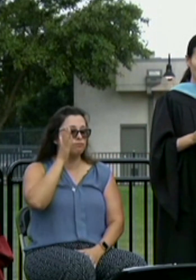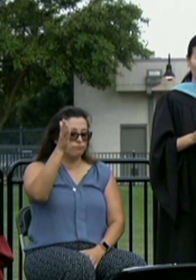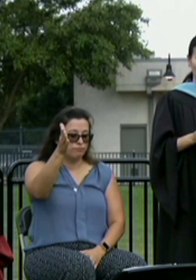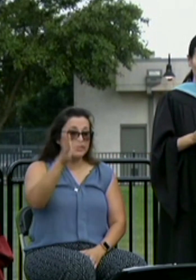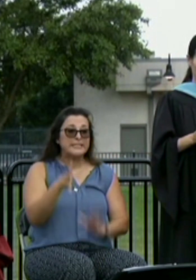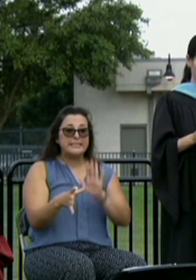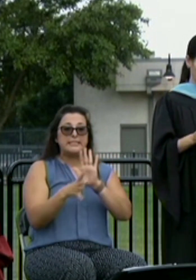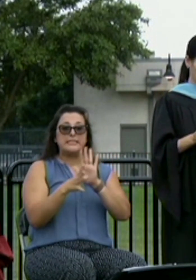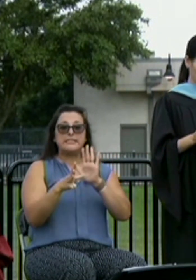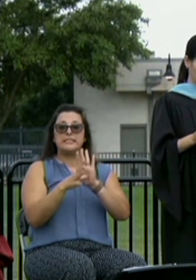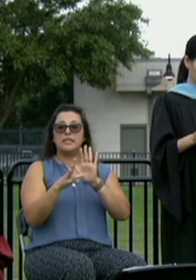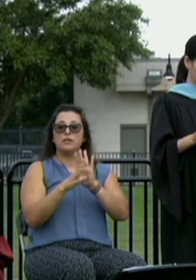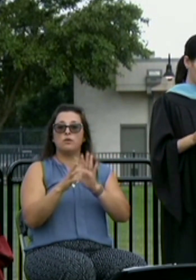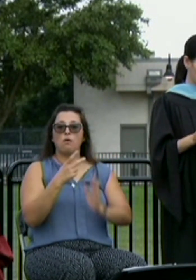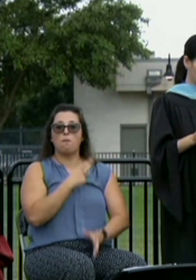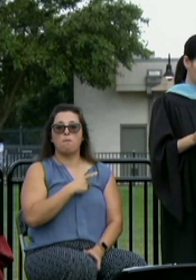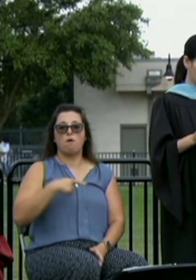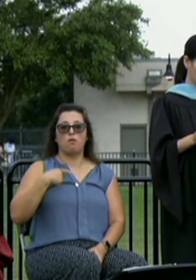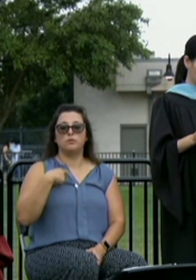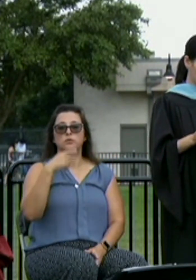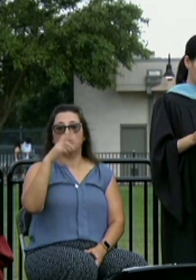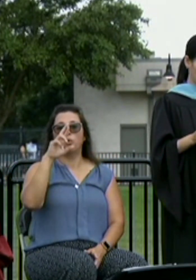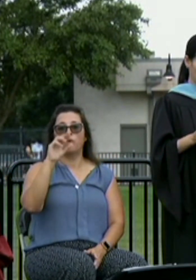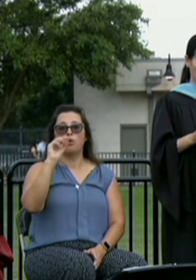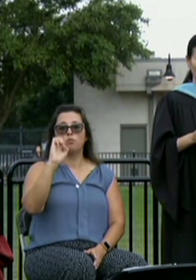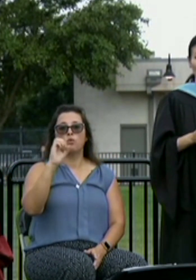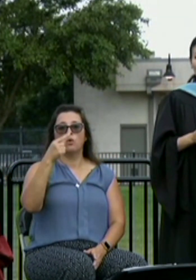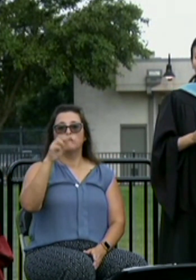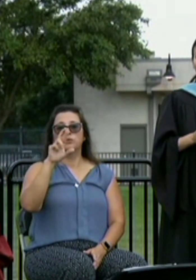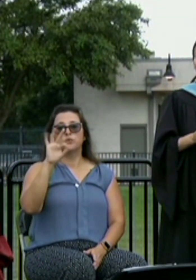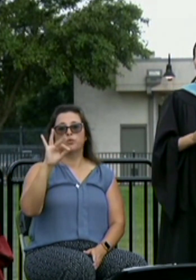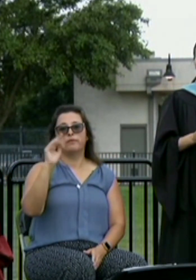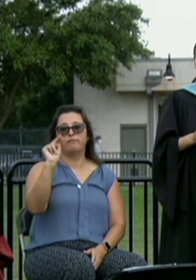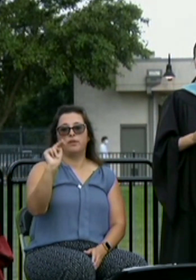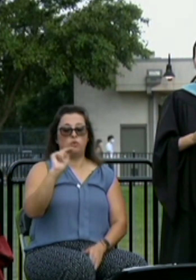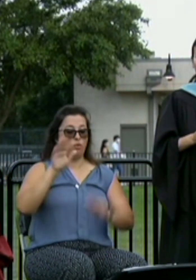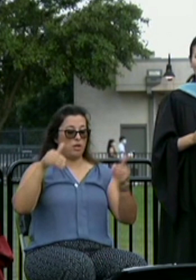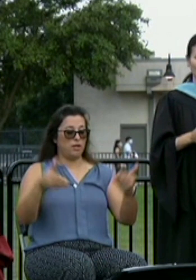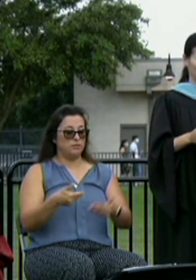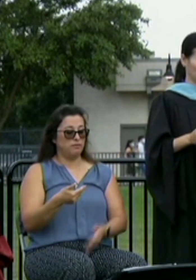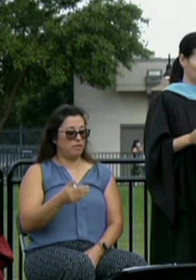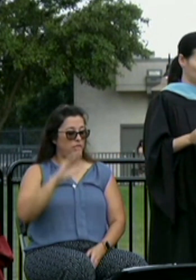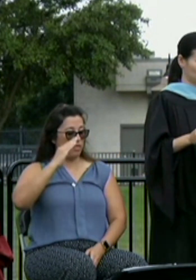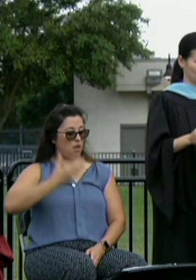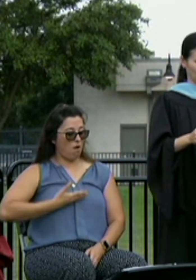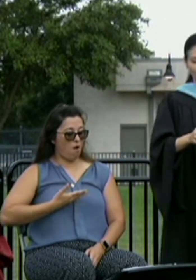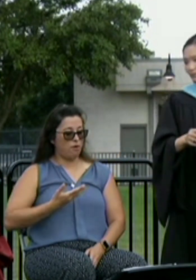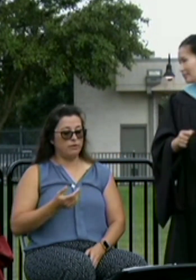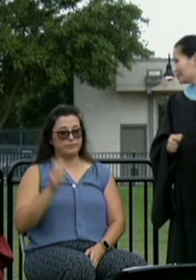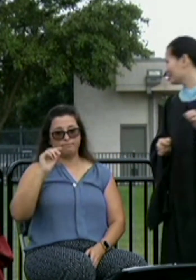Our senior class parliamentarian, Rose Griffin, will now be introducing our honor guests.